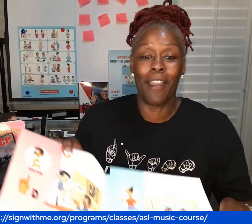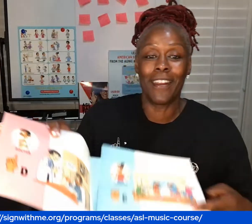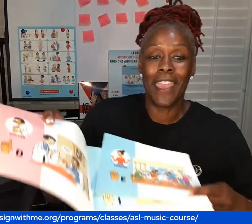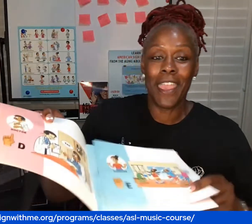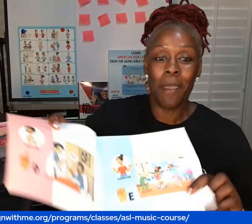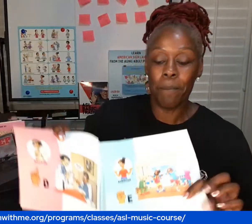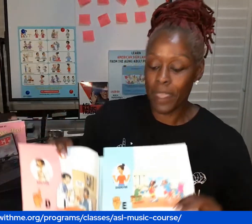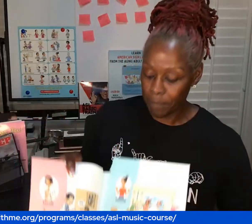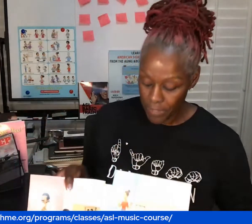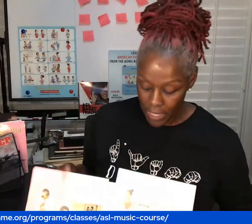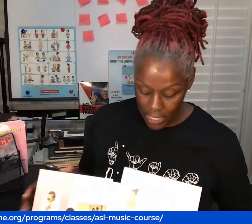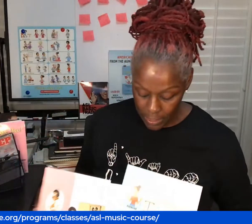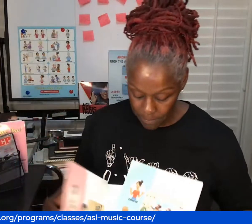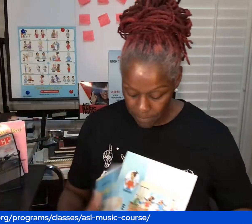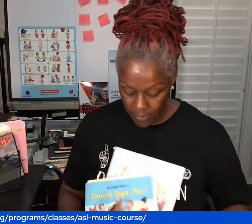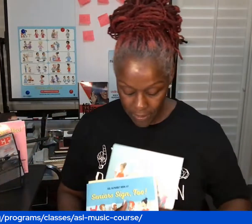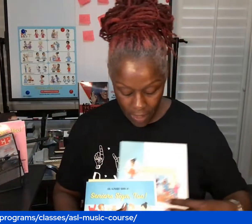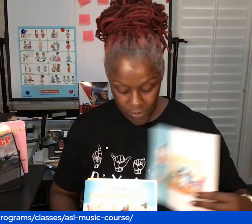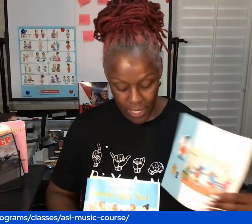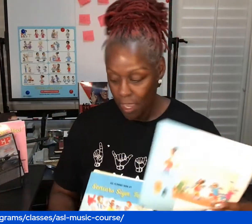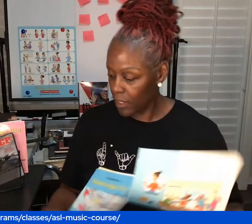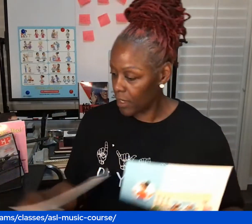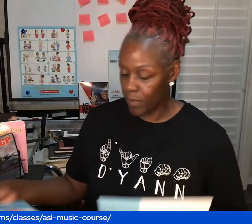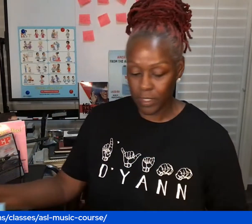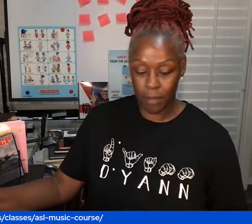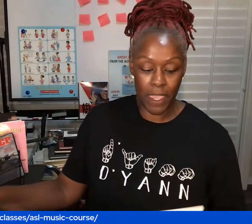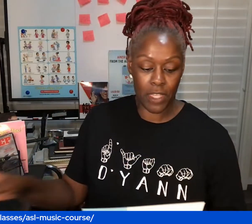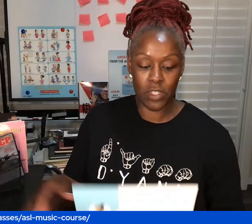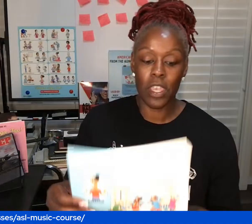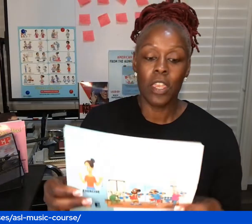apart. But I'll take up one of the pages.